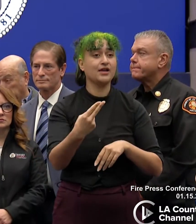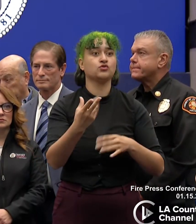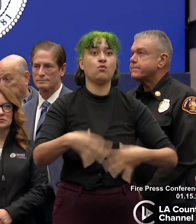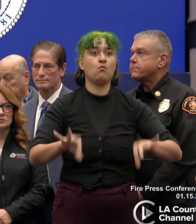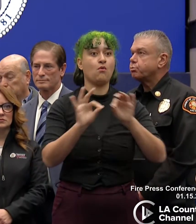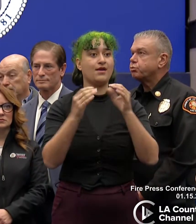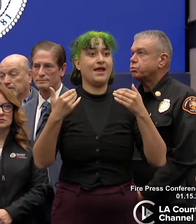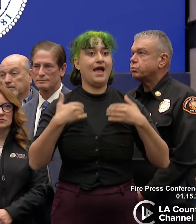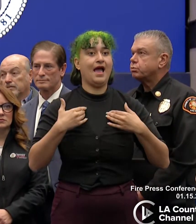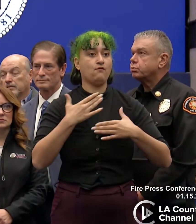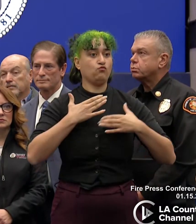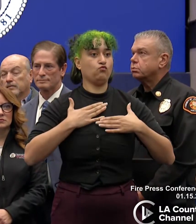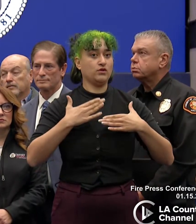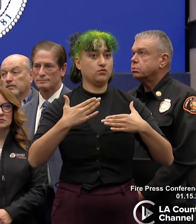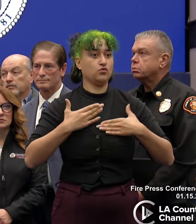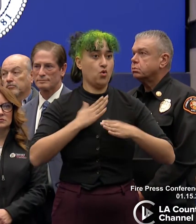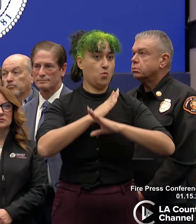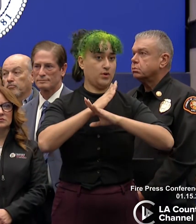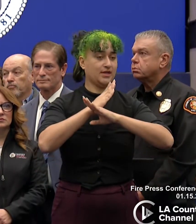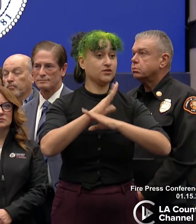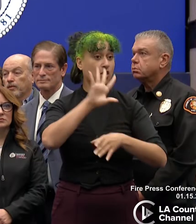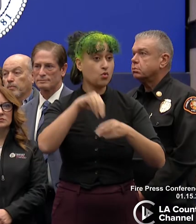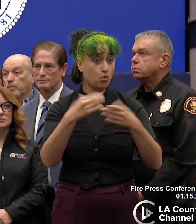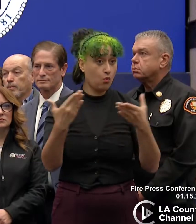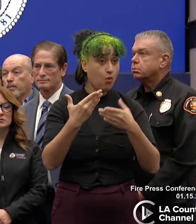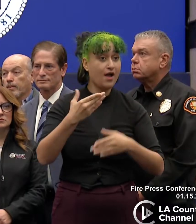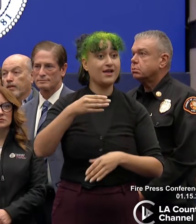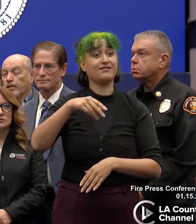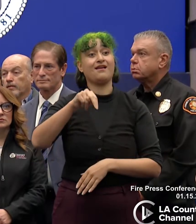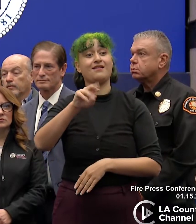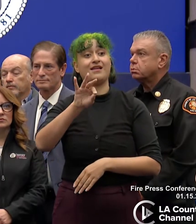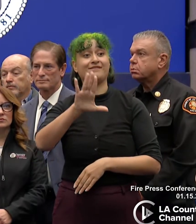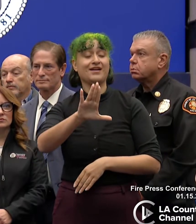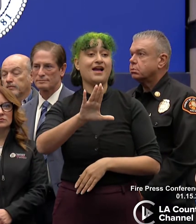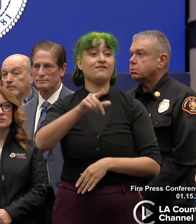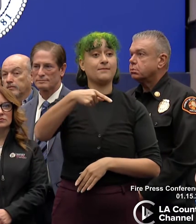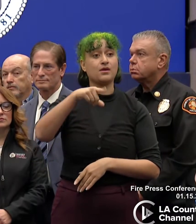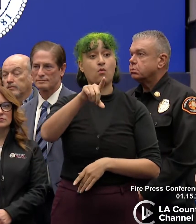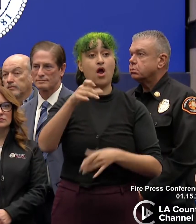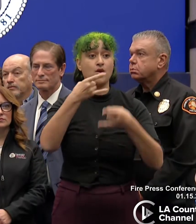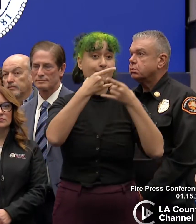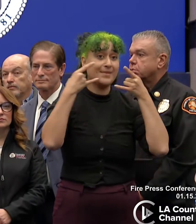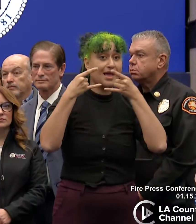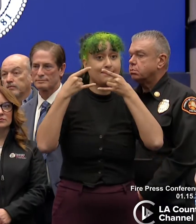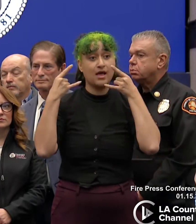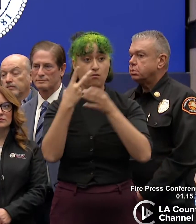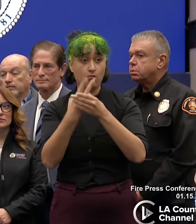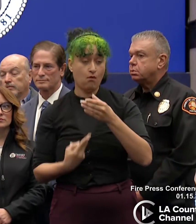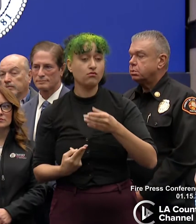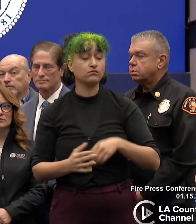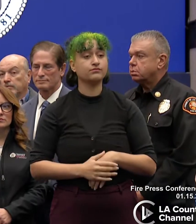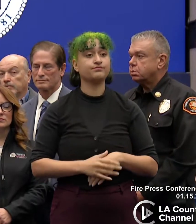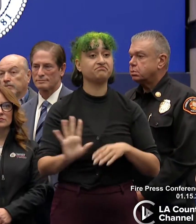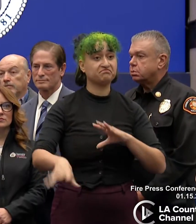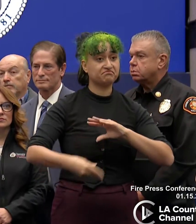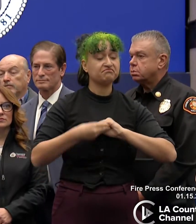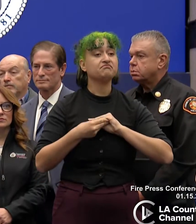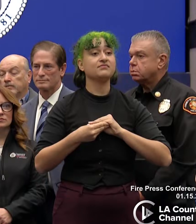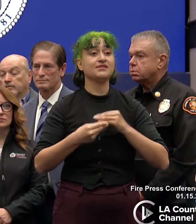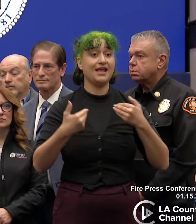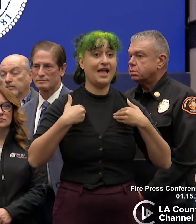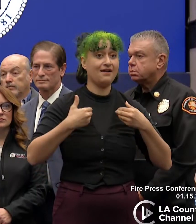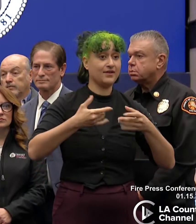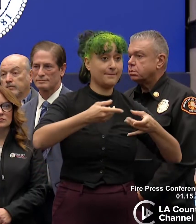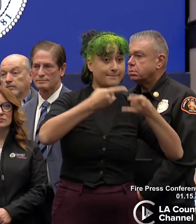to wear appropriate respiratory precautions. This includes N95 and P100 masks. In addition to obtaining